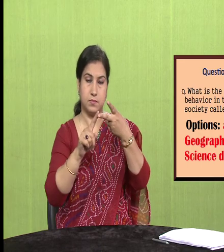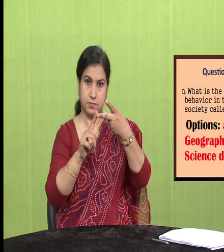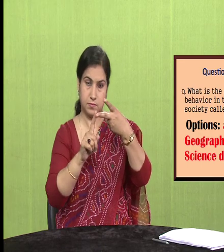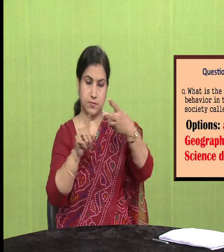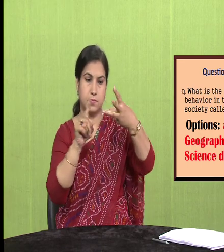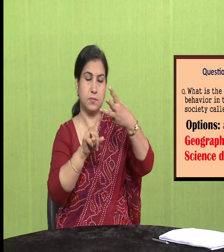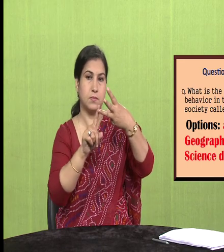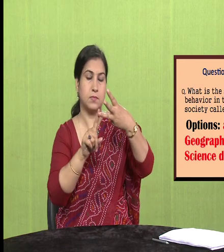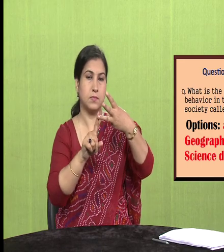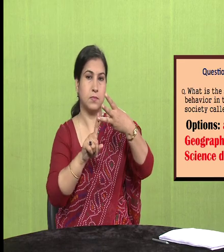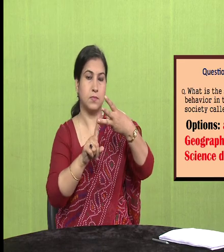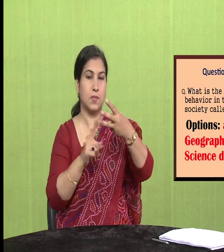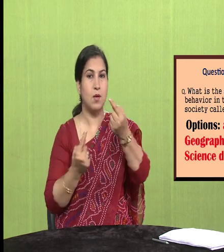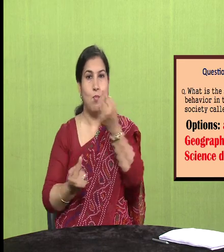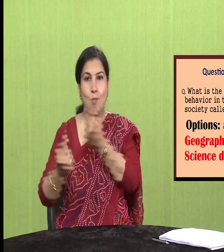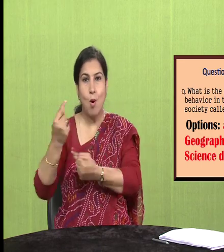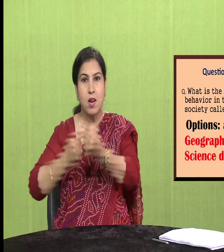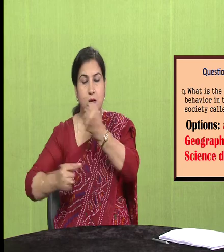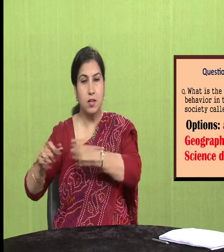Third option is political science.